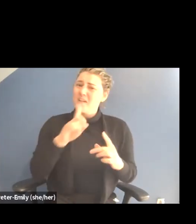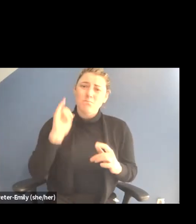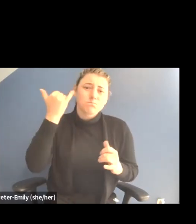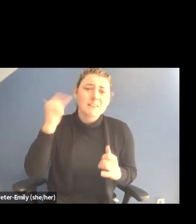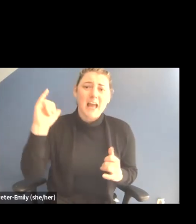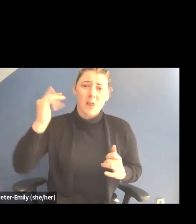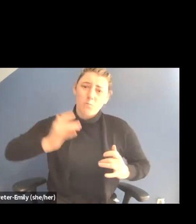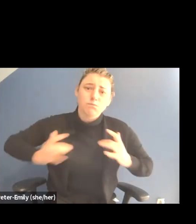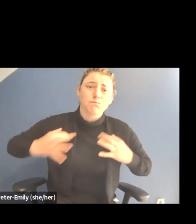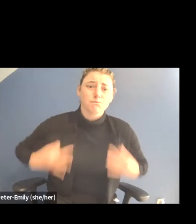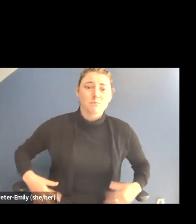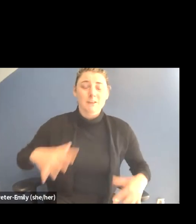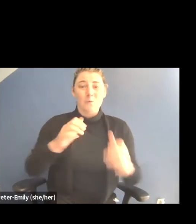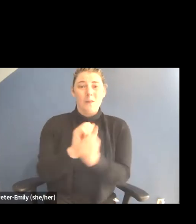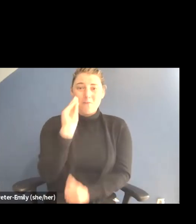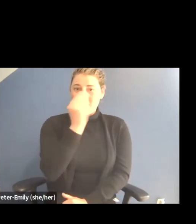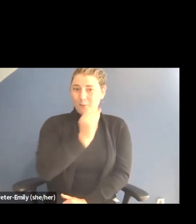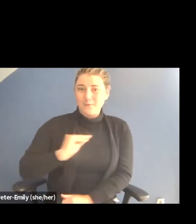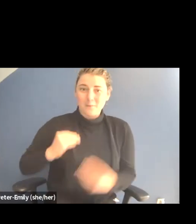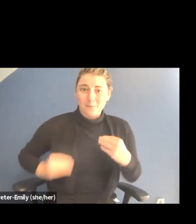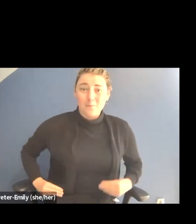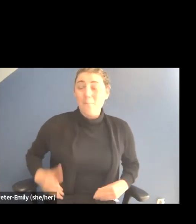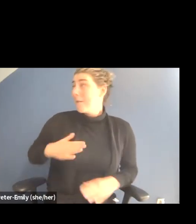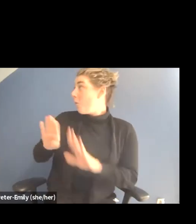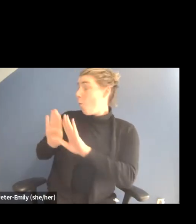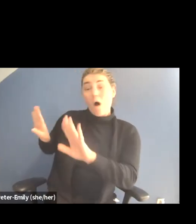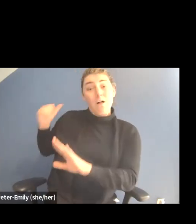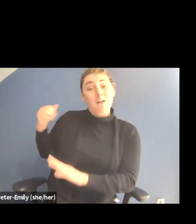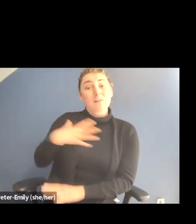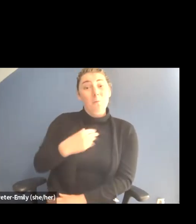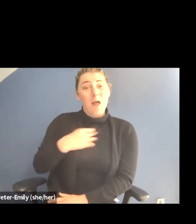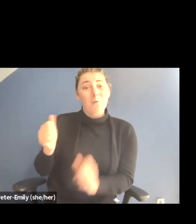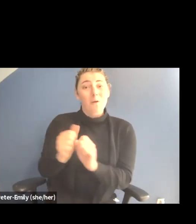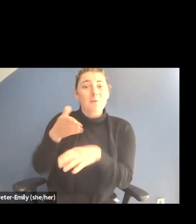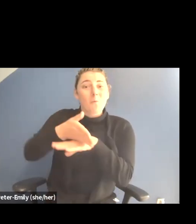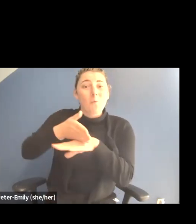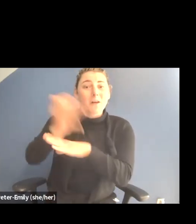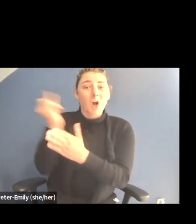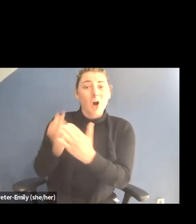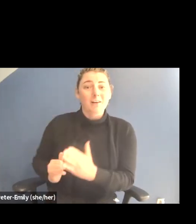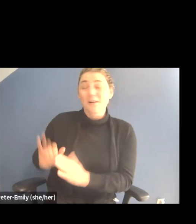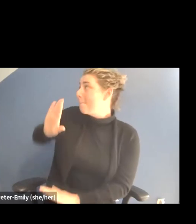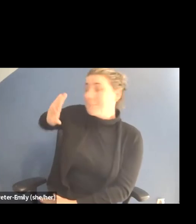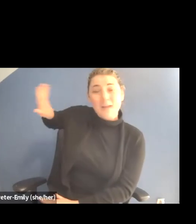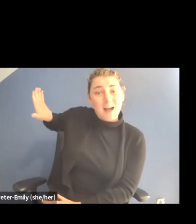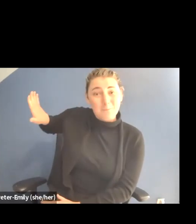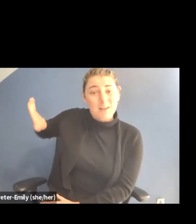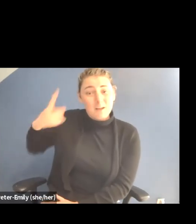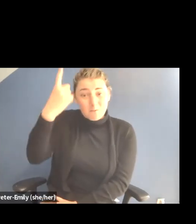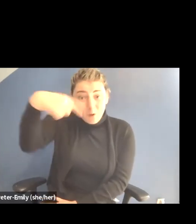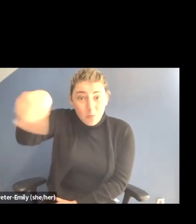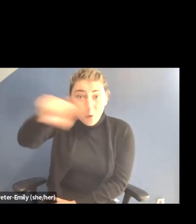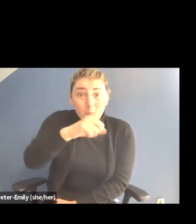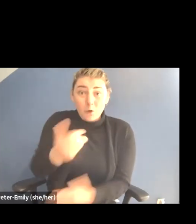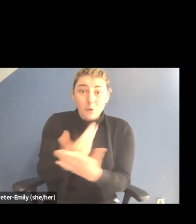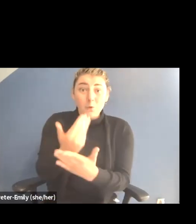it. And I'm sitting right now against a white wall with a piece of wooden art behind me. For those of you that might be new